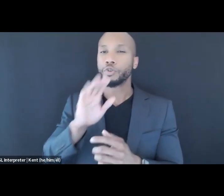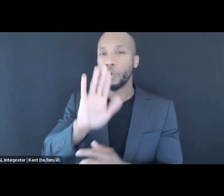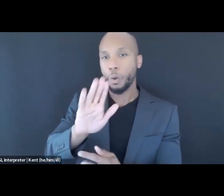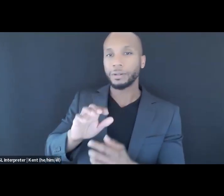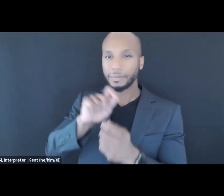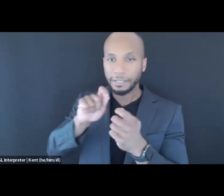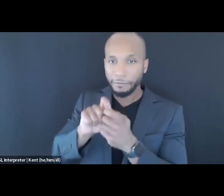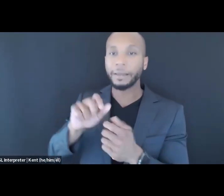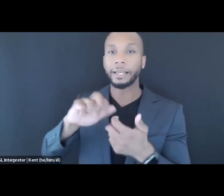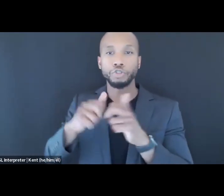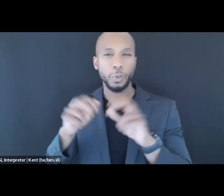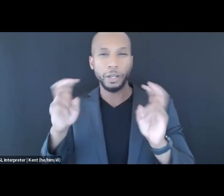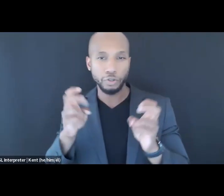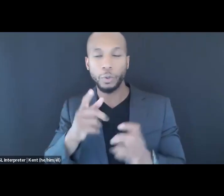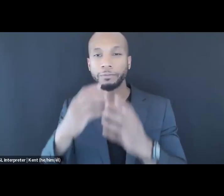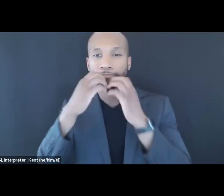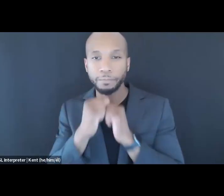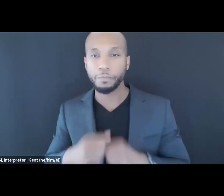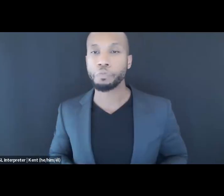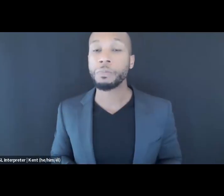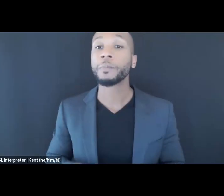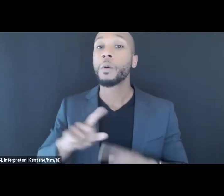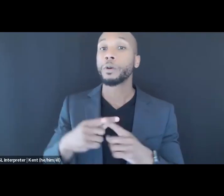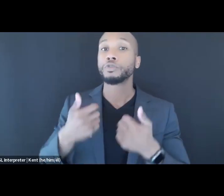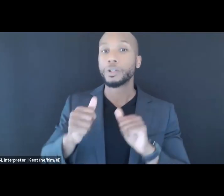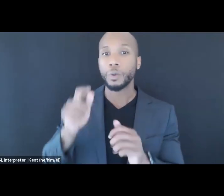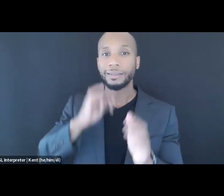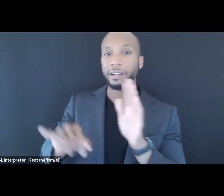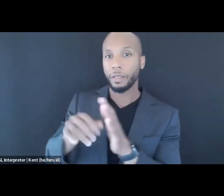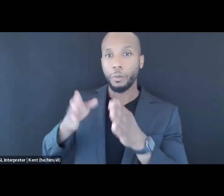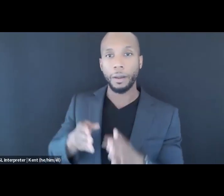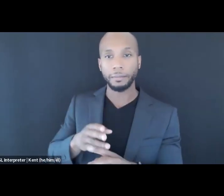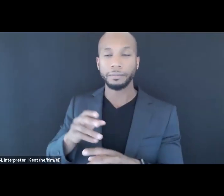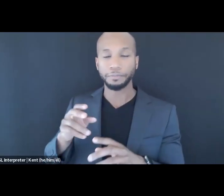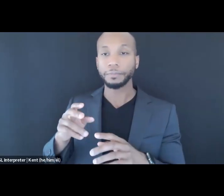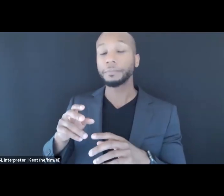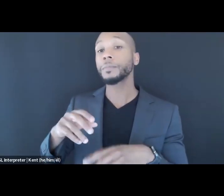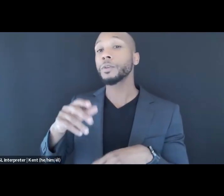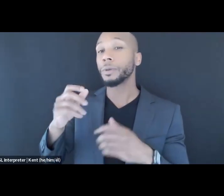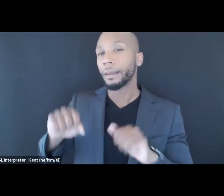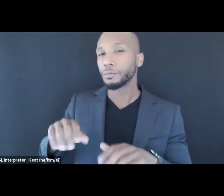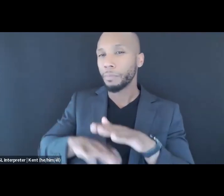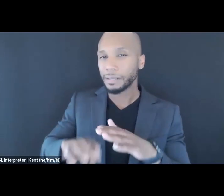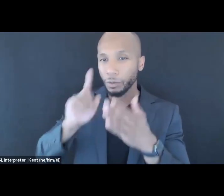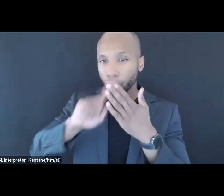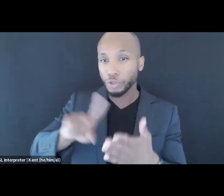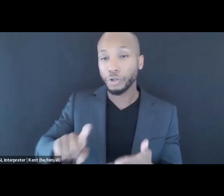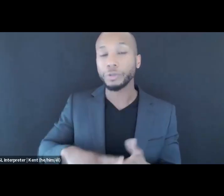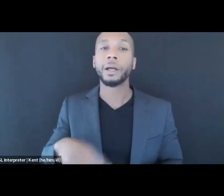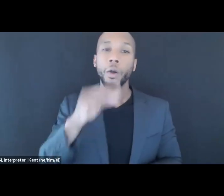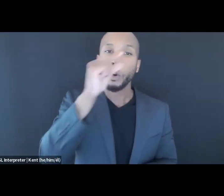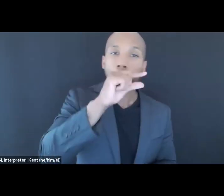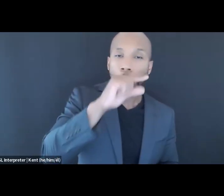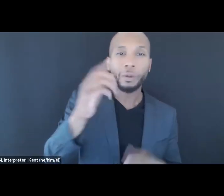issue and the issue that you care about. When you're trying to identify the right people, you can also do some basic research. So a Google